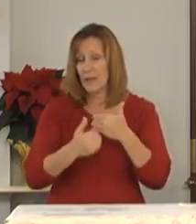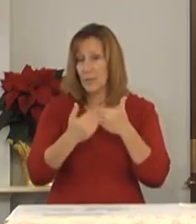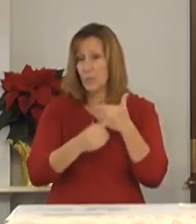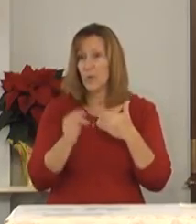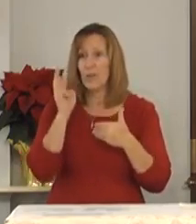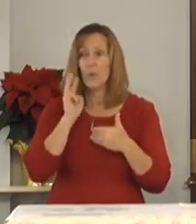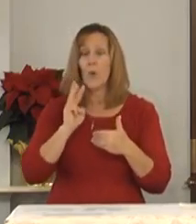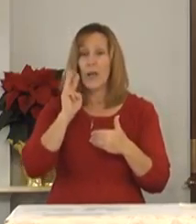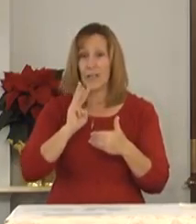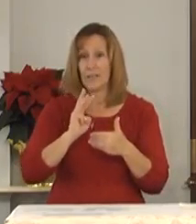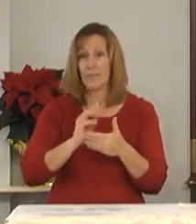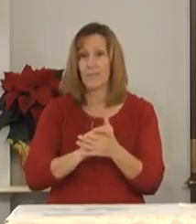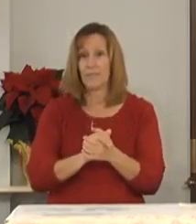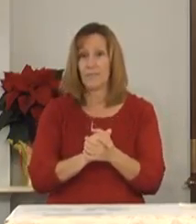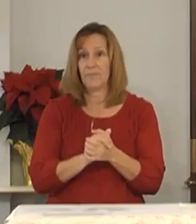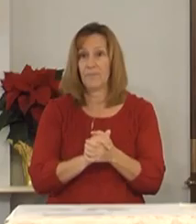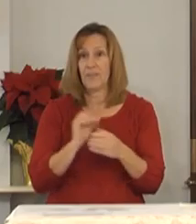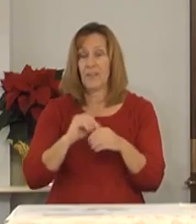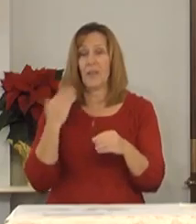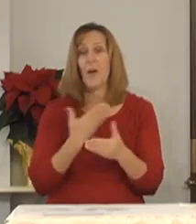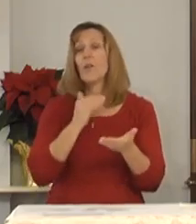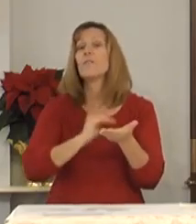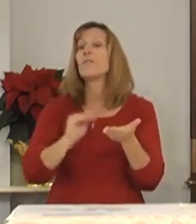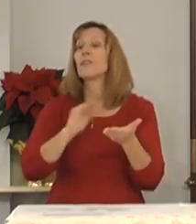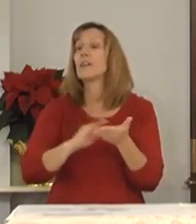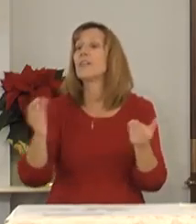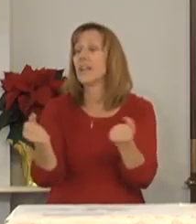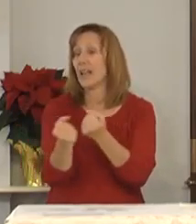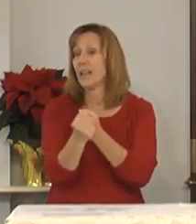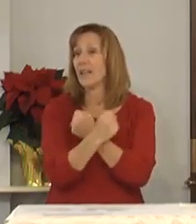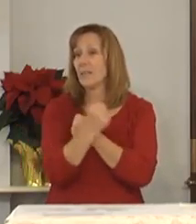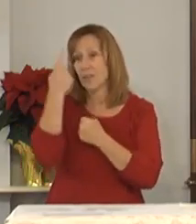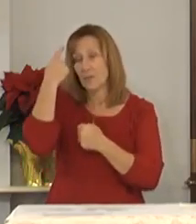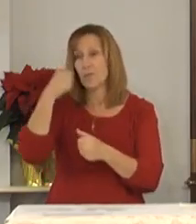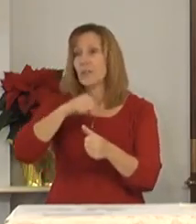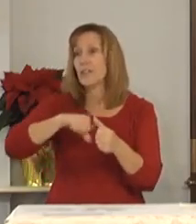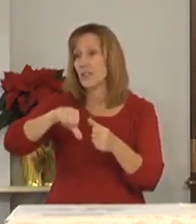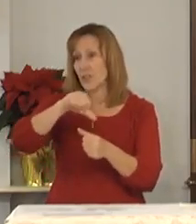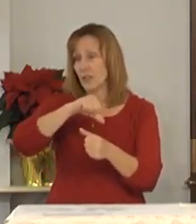wine, in our forgiving and loving of each other.